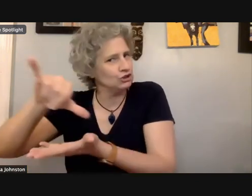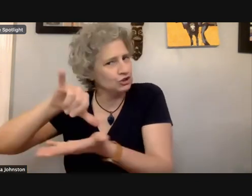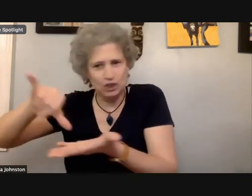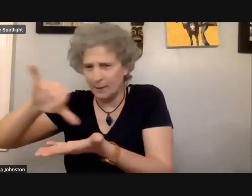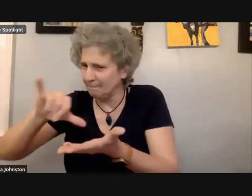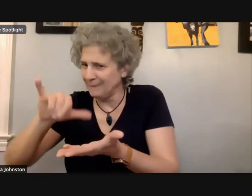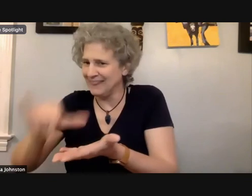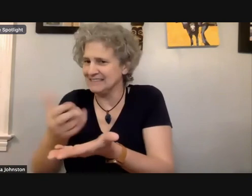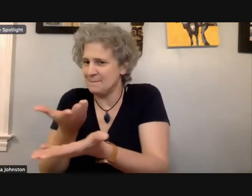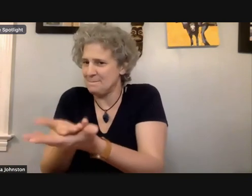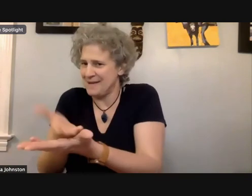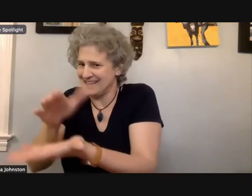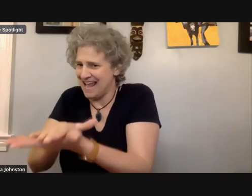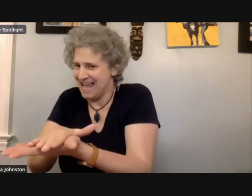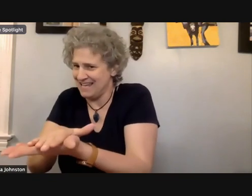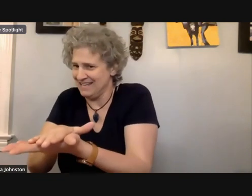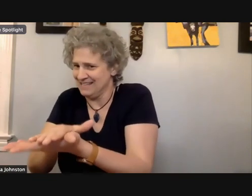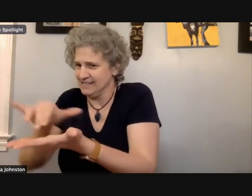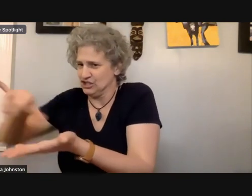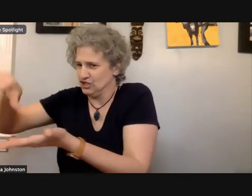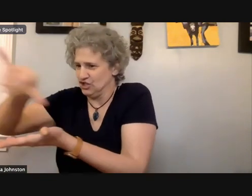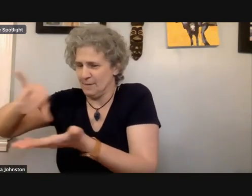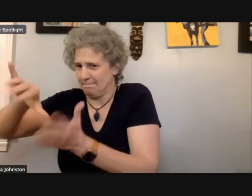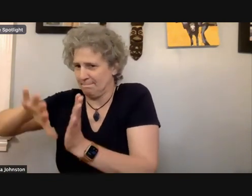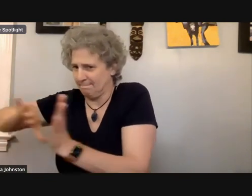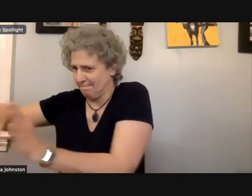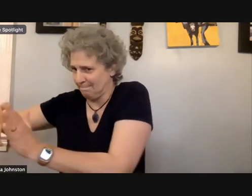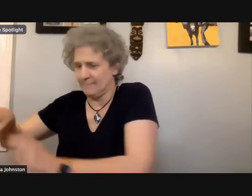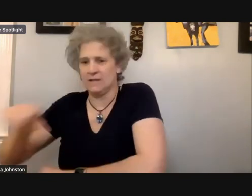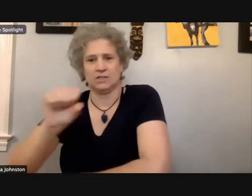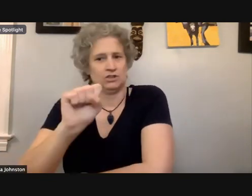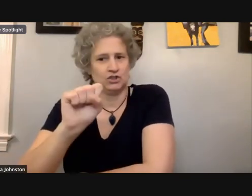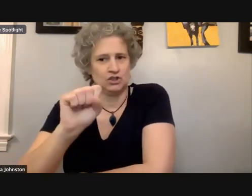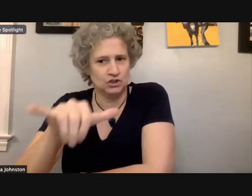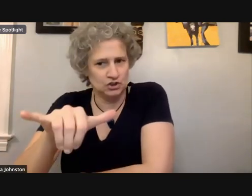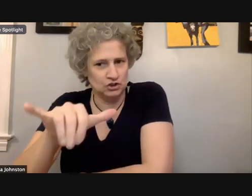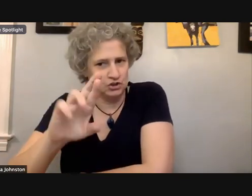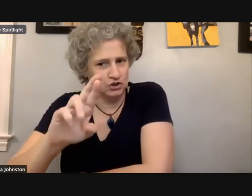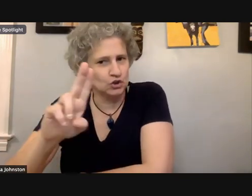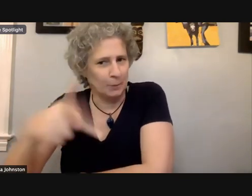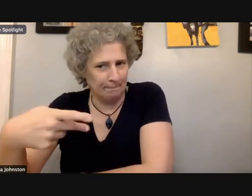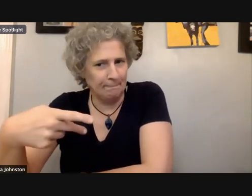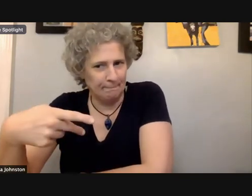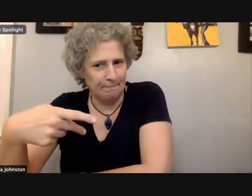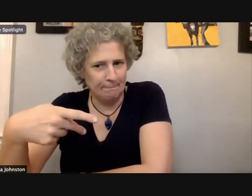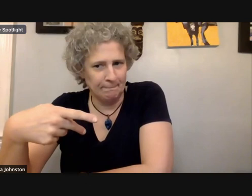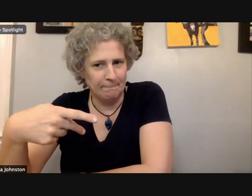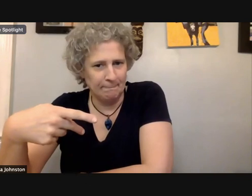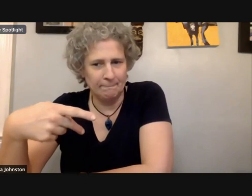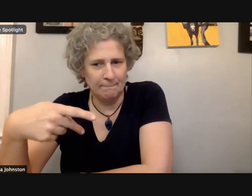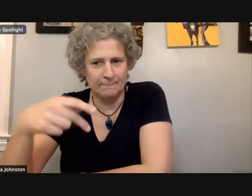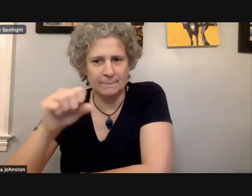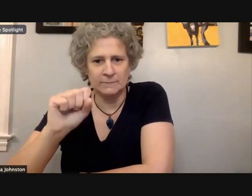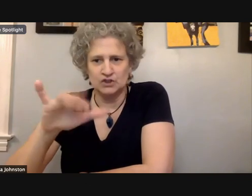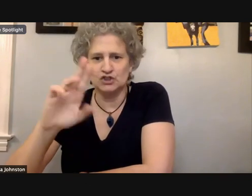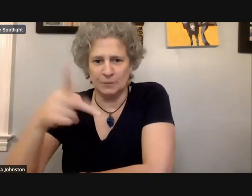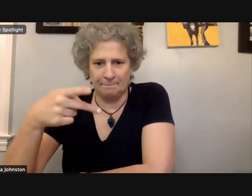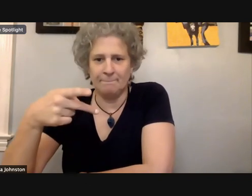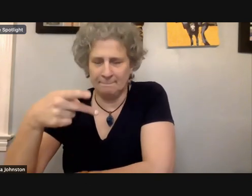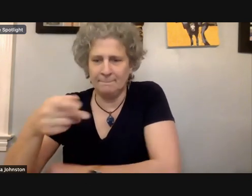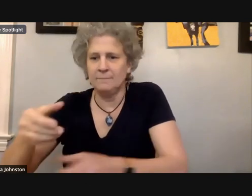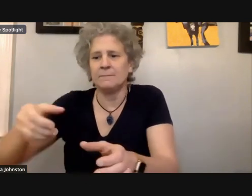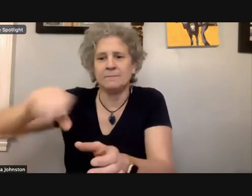Syrup you spell. Okay, not the syrup that goes on pancakes. Okay, that's pancake syrup. We're talking about like